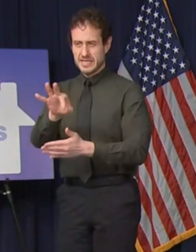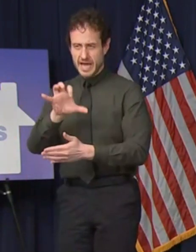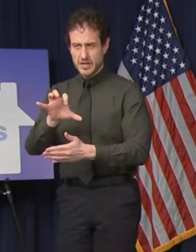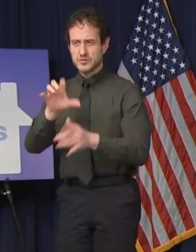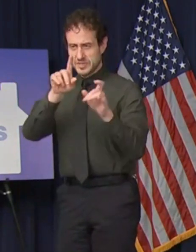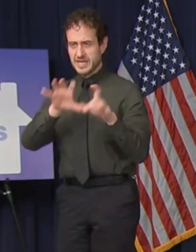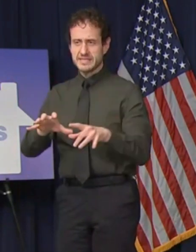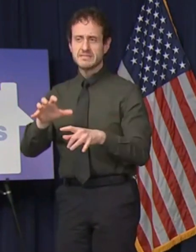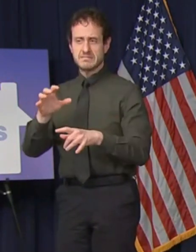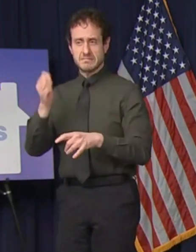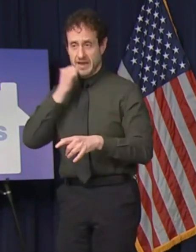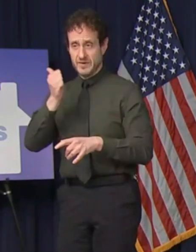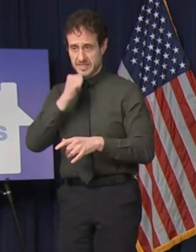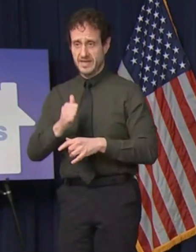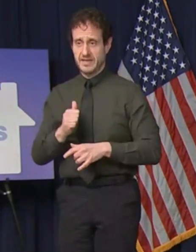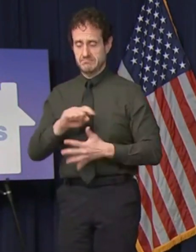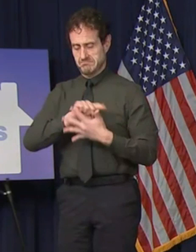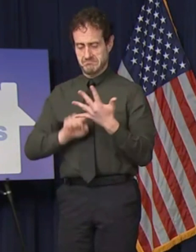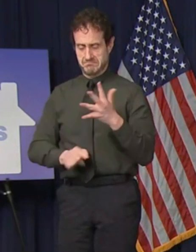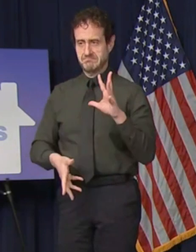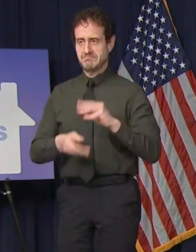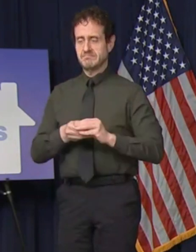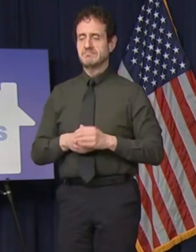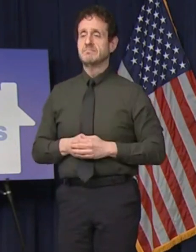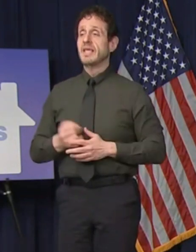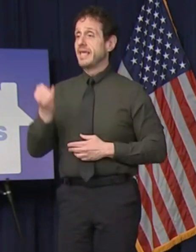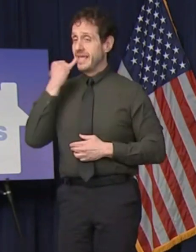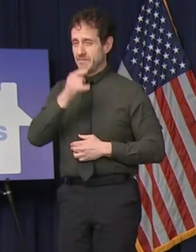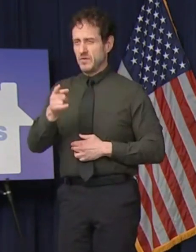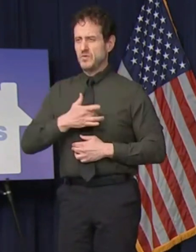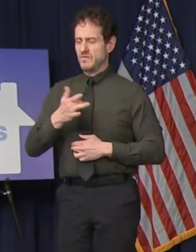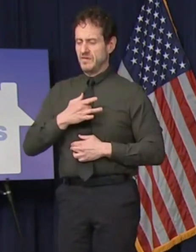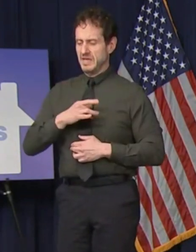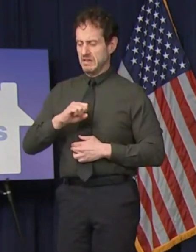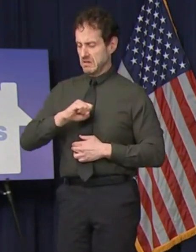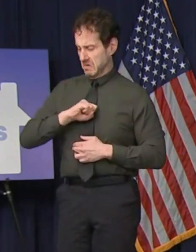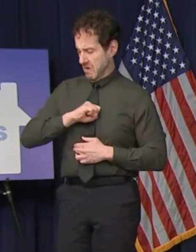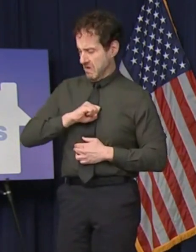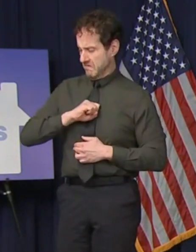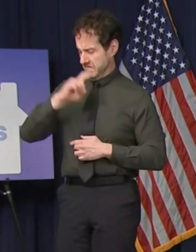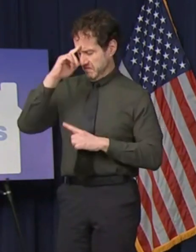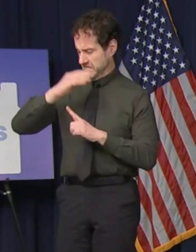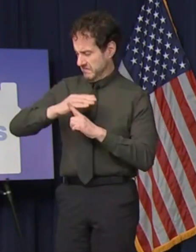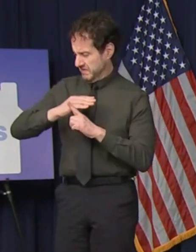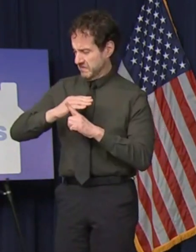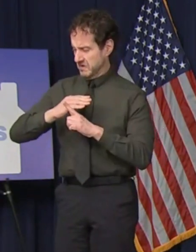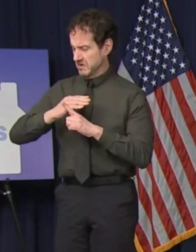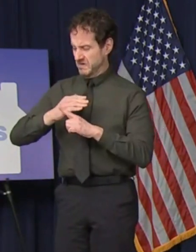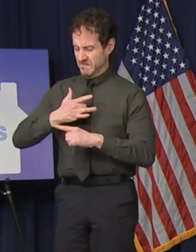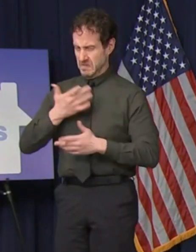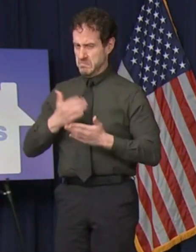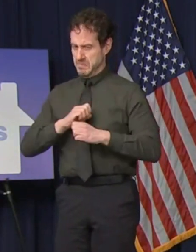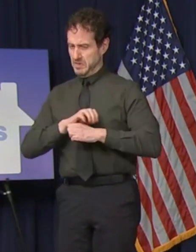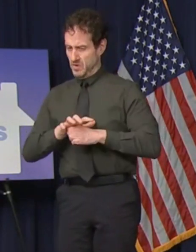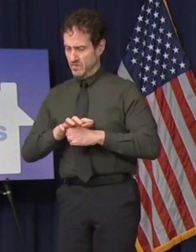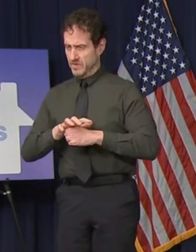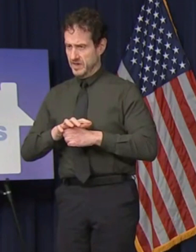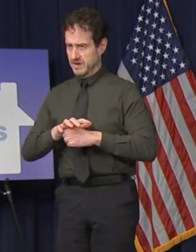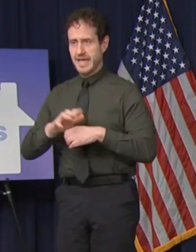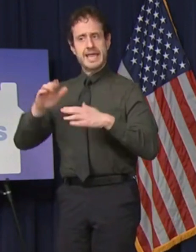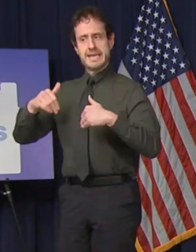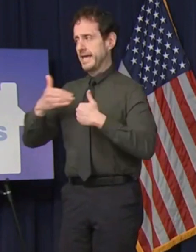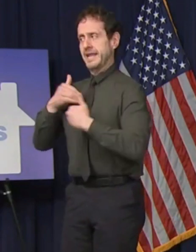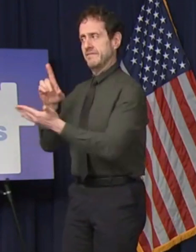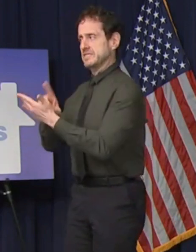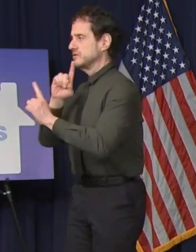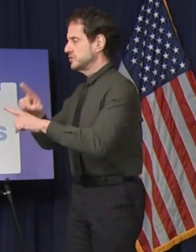anyone who has COVID-19-like symptoms, even if they do not have a doctor's order, can get a